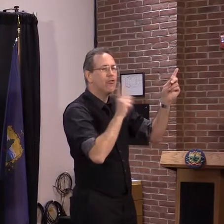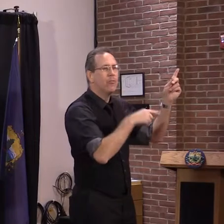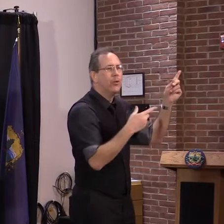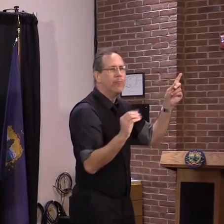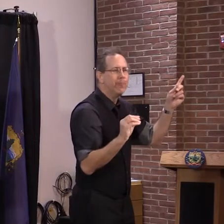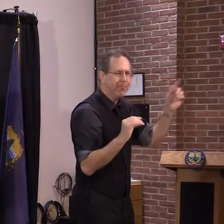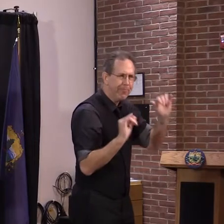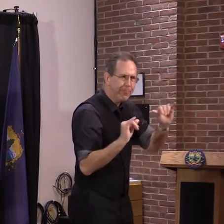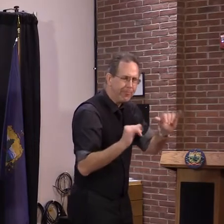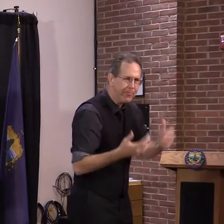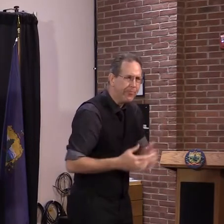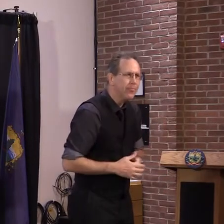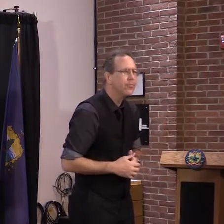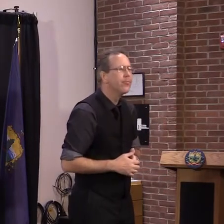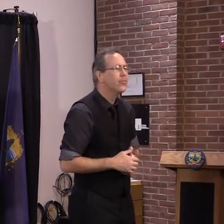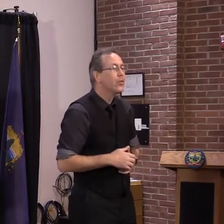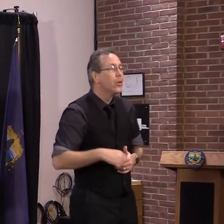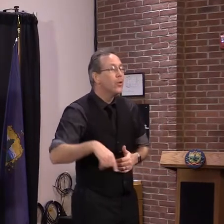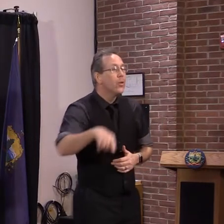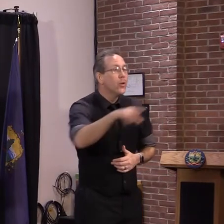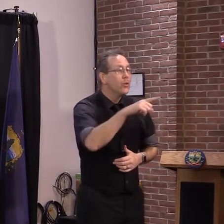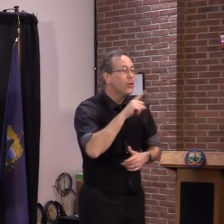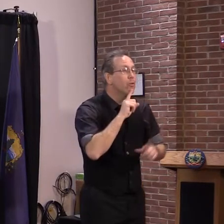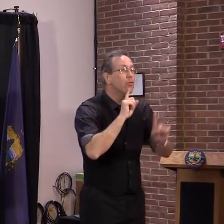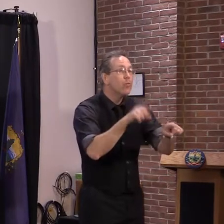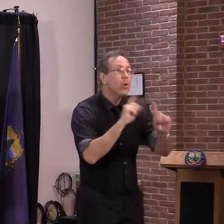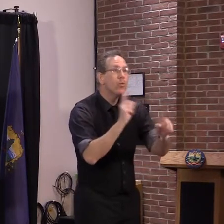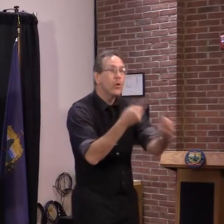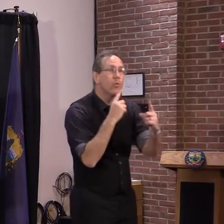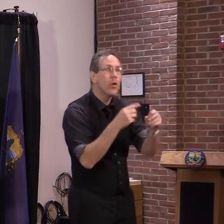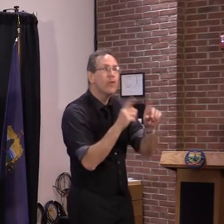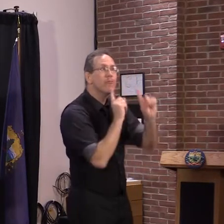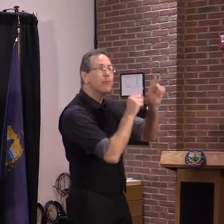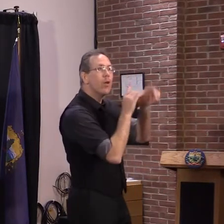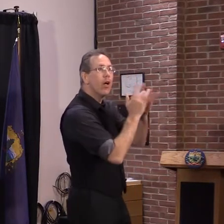you to Vermonters who've been reporting these tests at